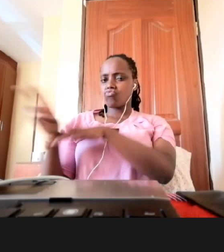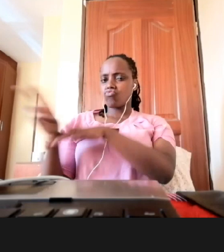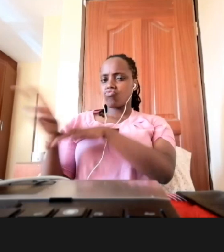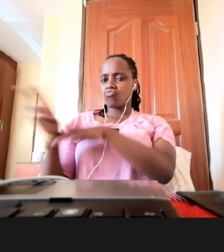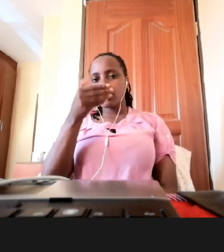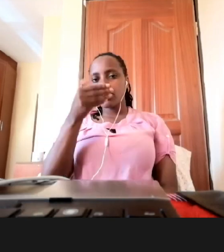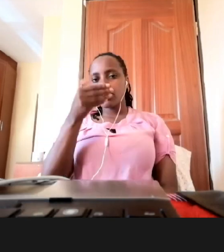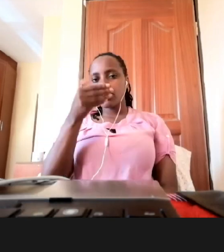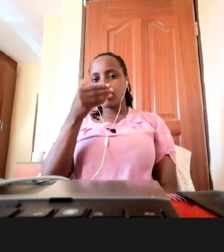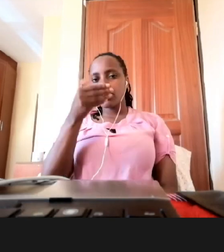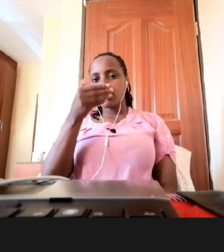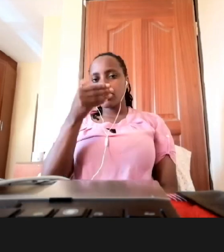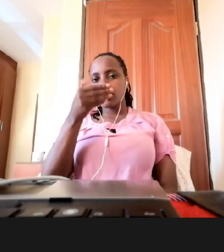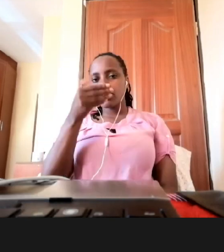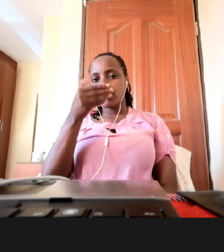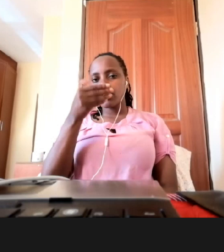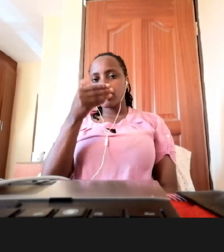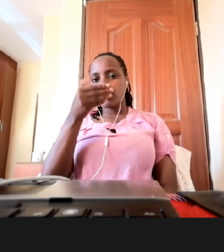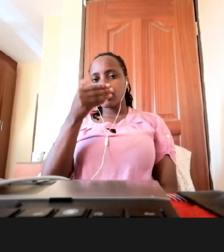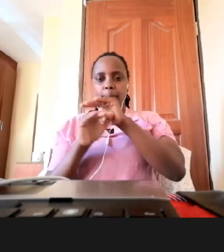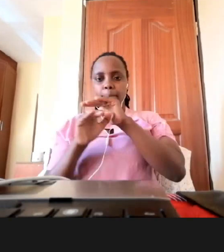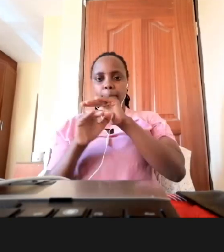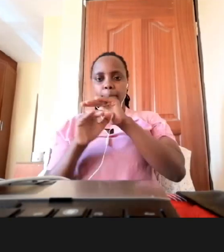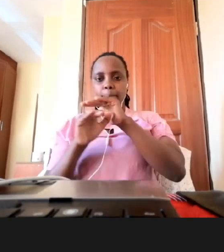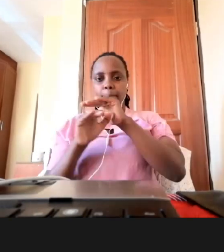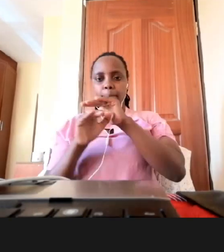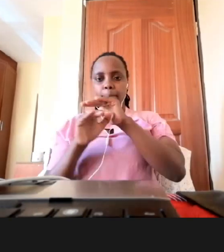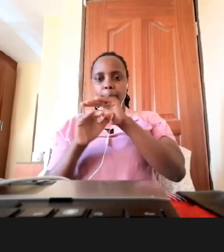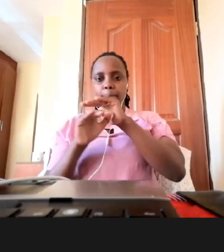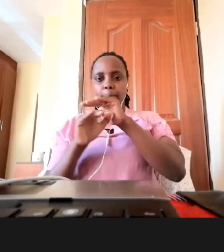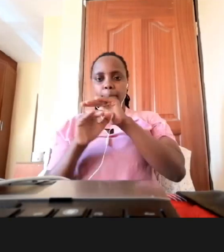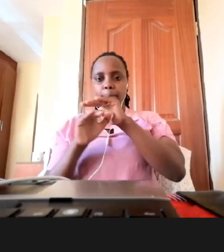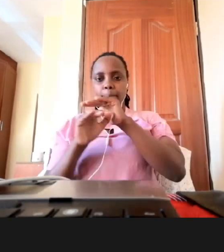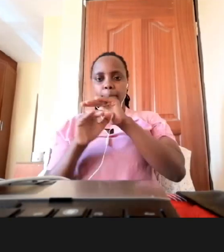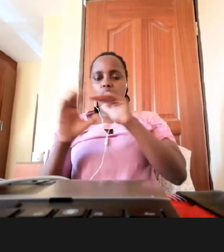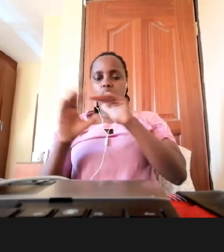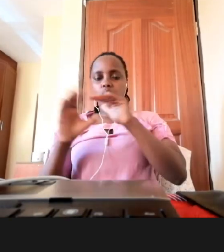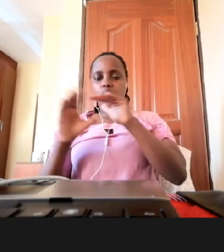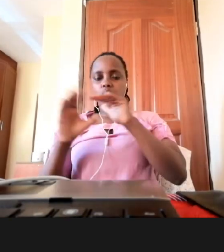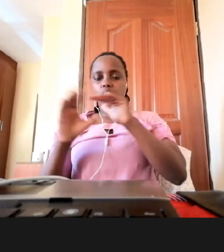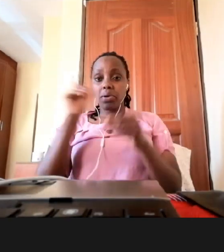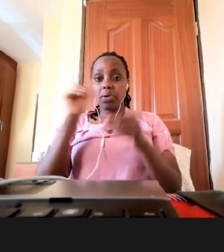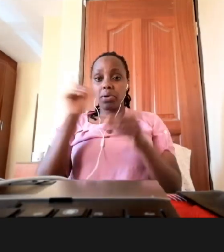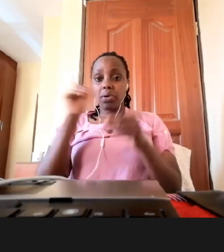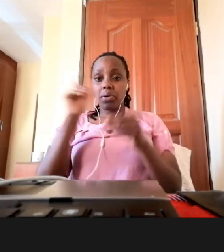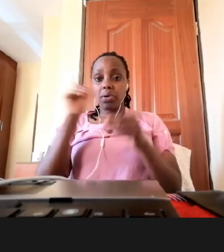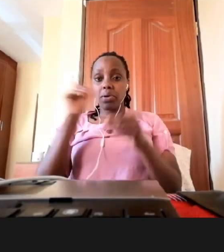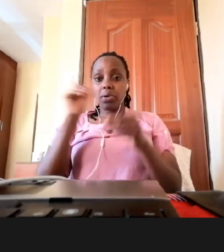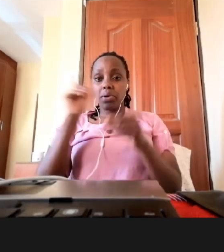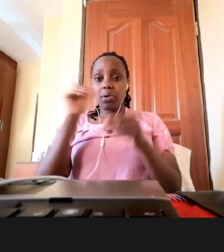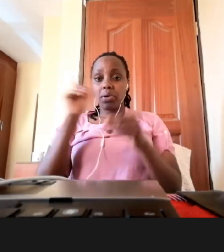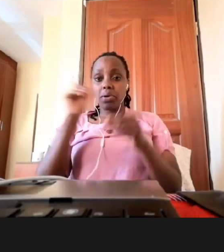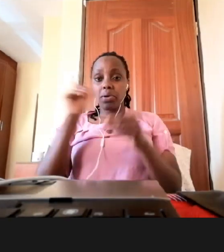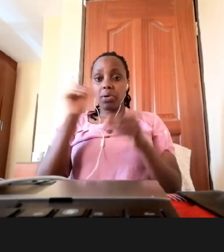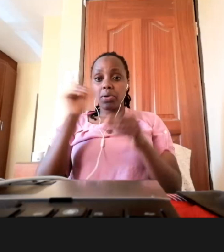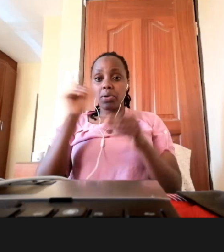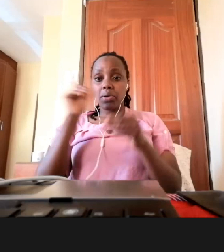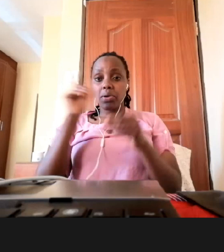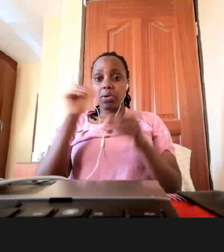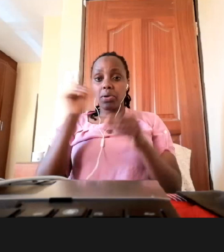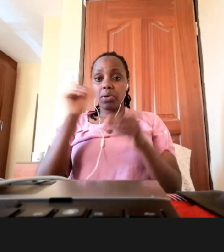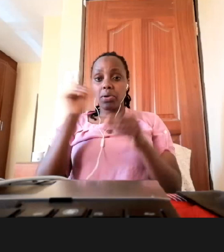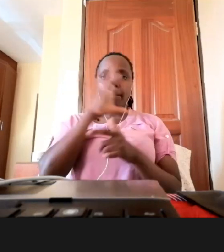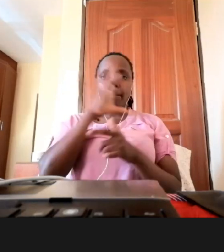report. A subcommittee, were given a week to include all the data gaps and